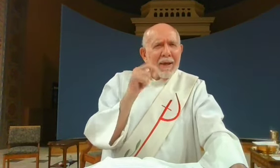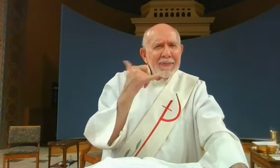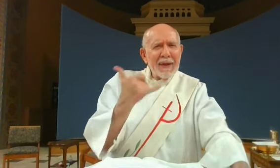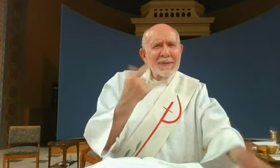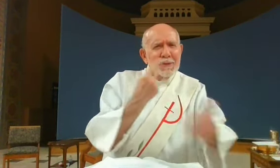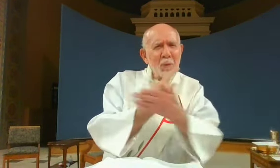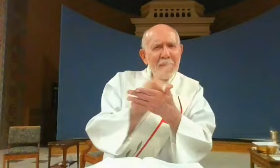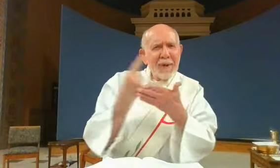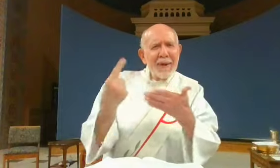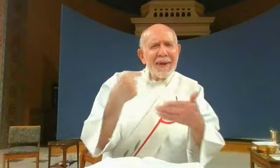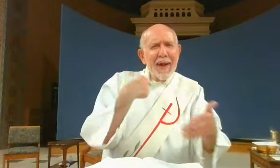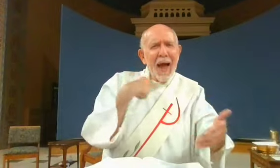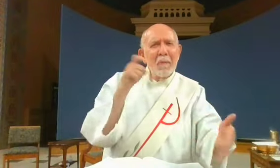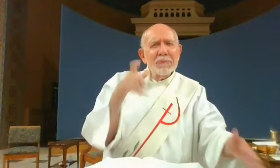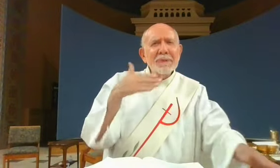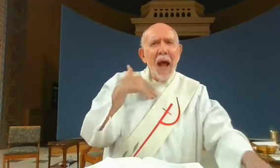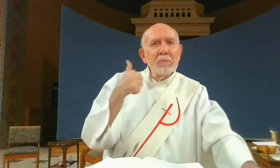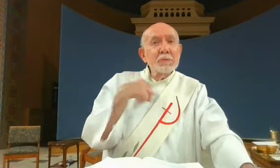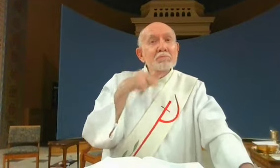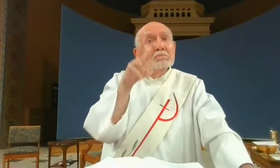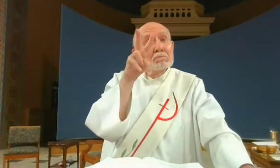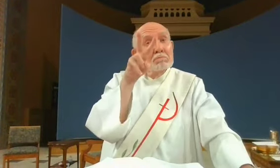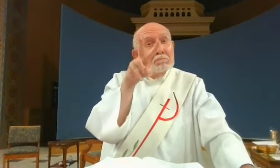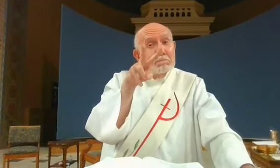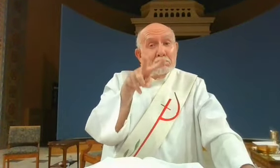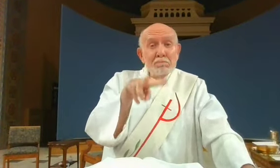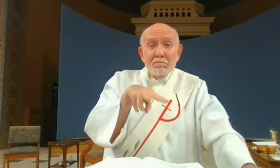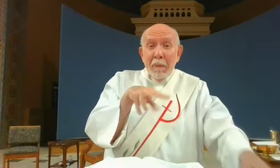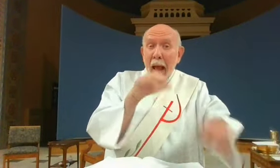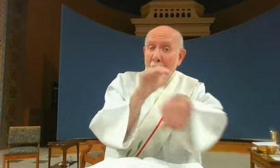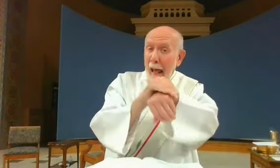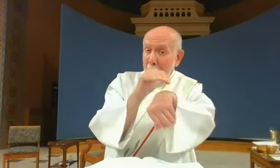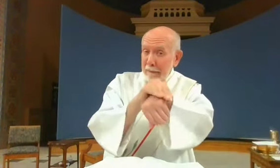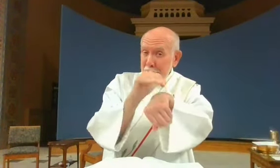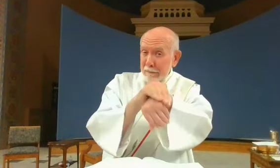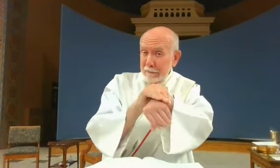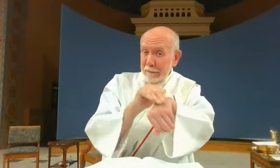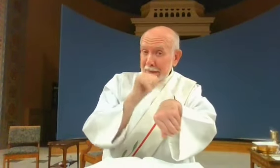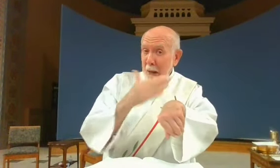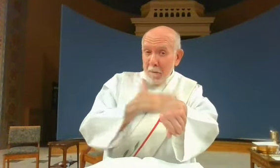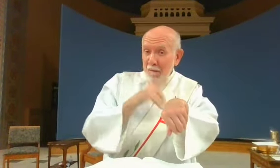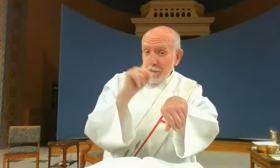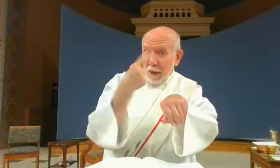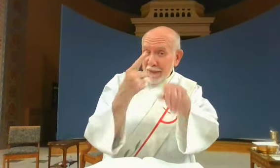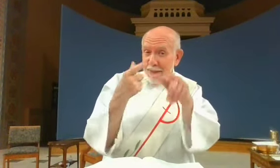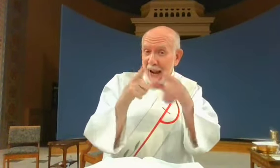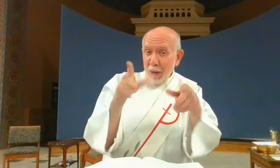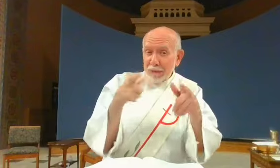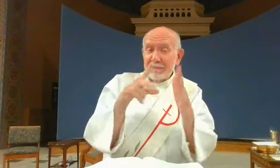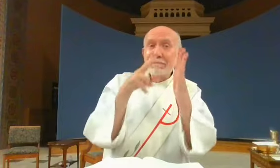But this week, I needed to read in English, not my first